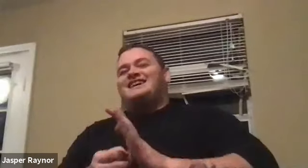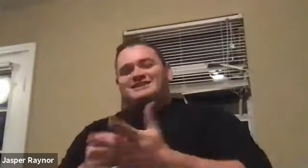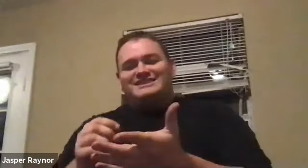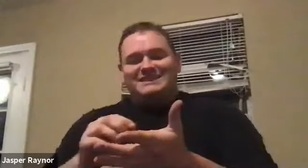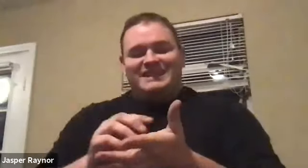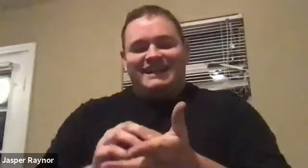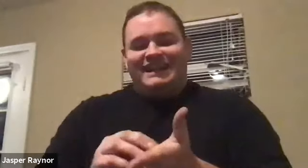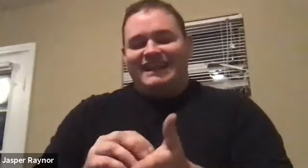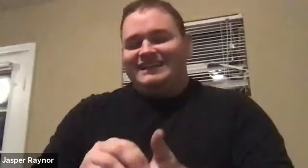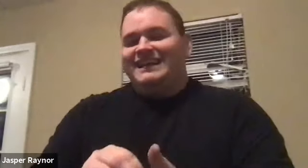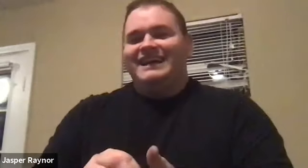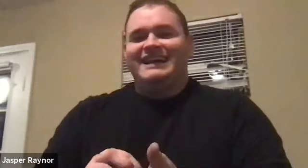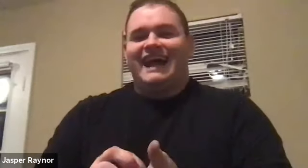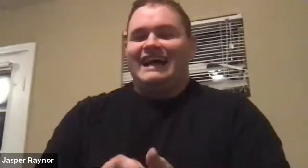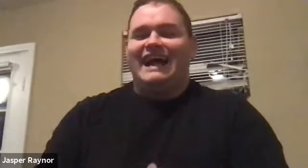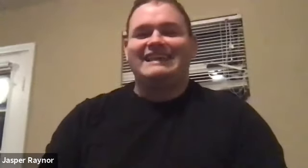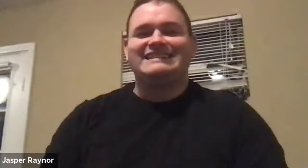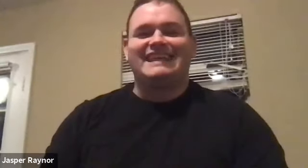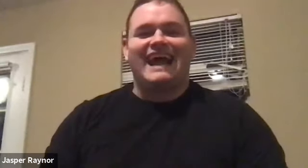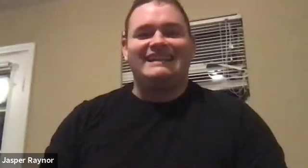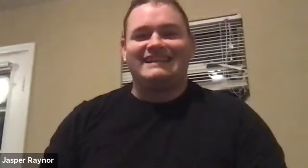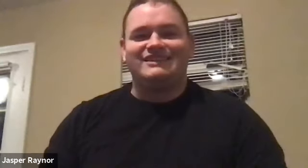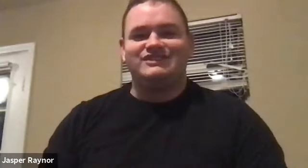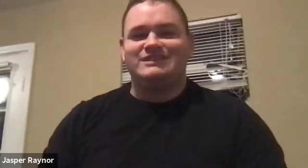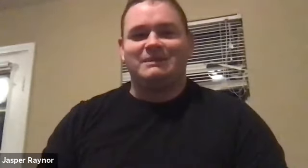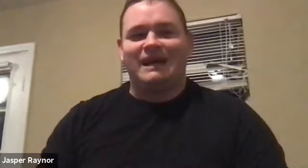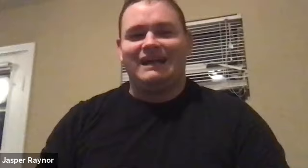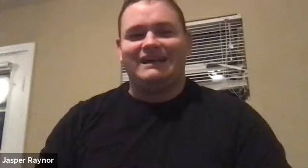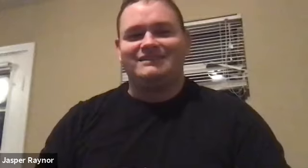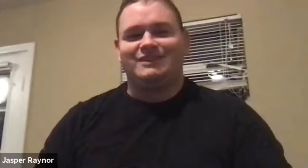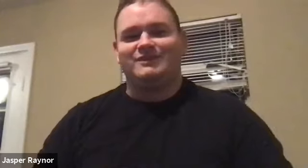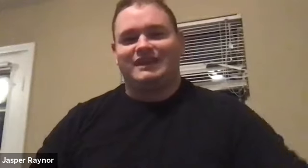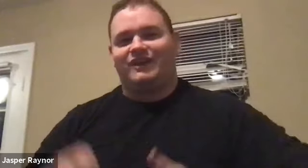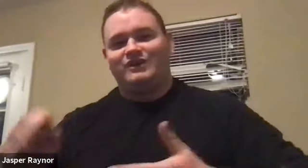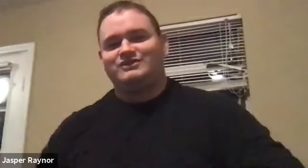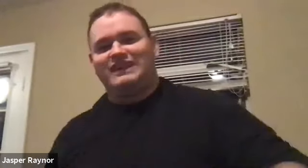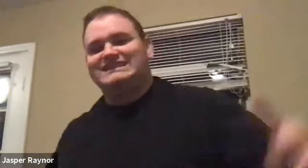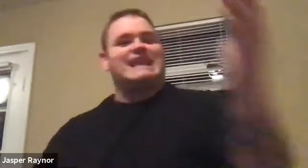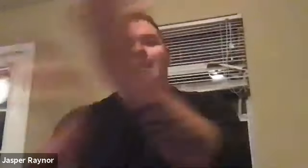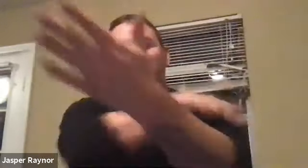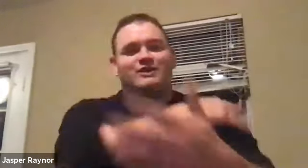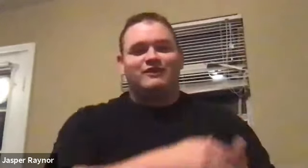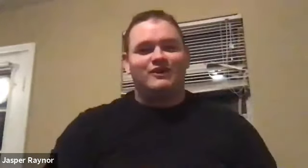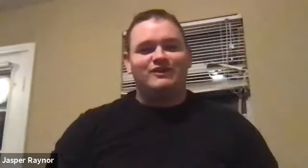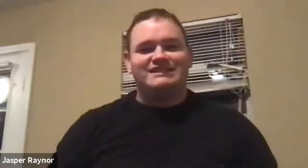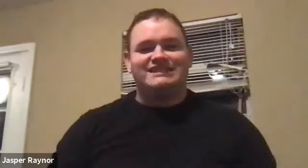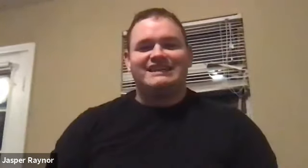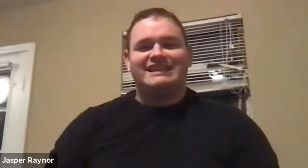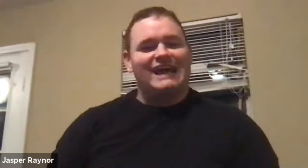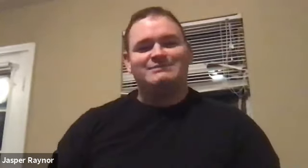Oh my gosh. Like, I'm dying. I think it's a guy thing. This is something about like a girl just like slapping you for no reason. Guys be